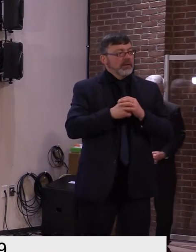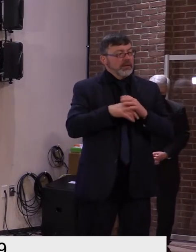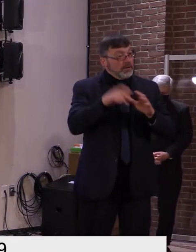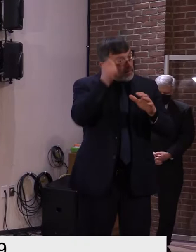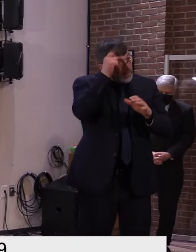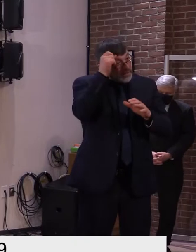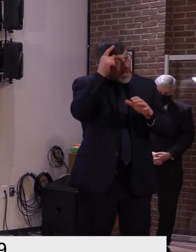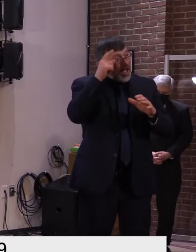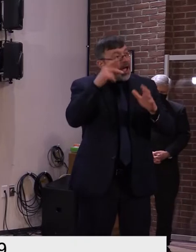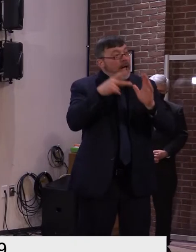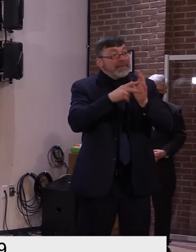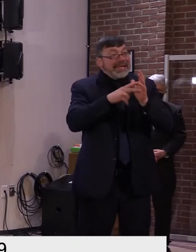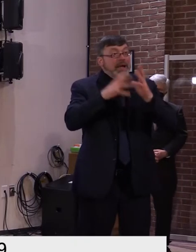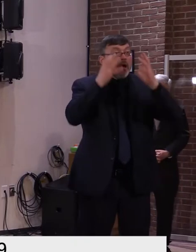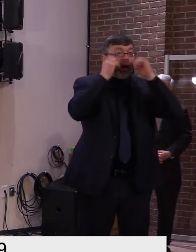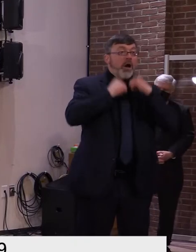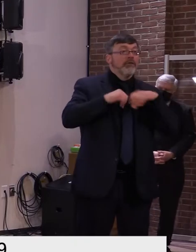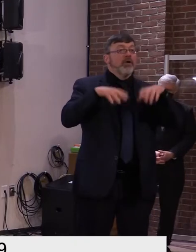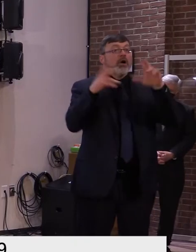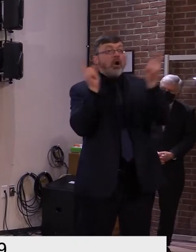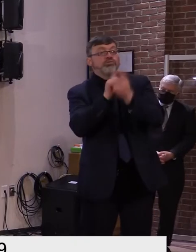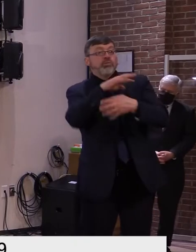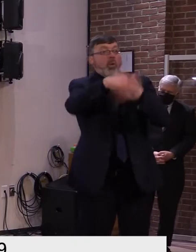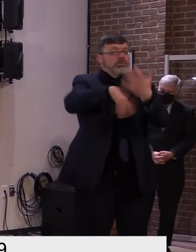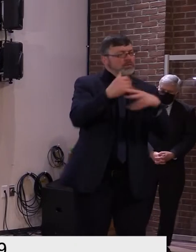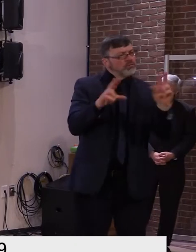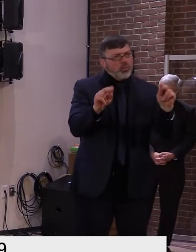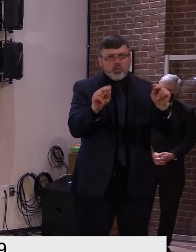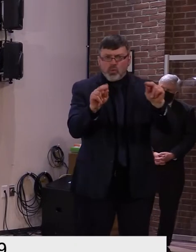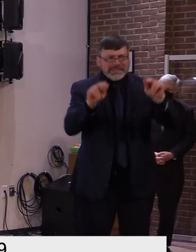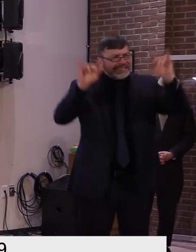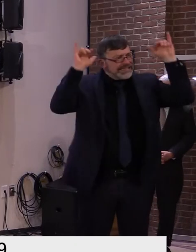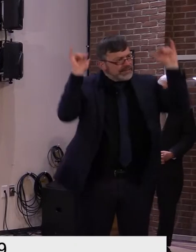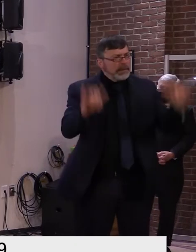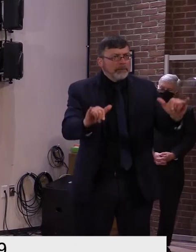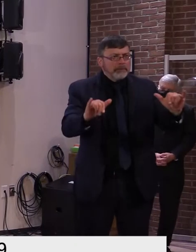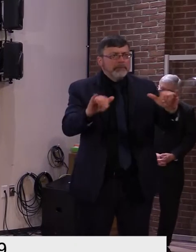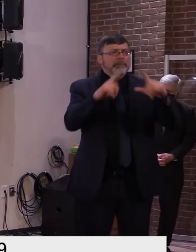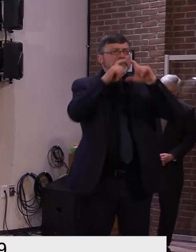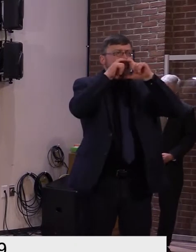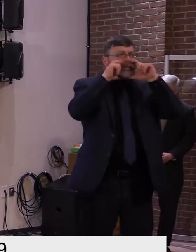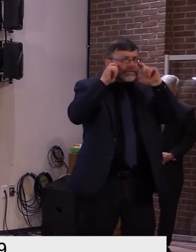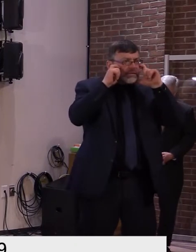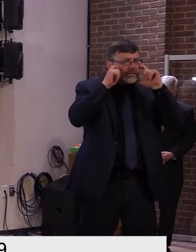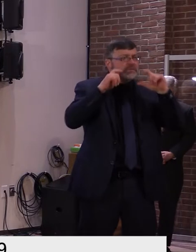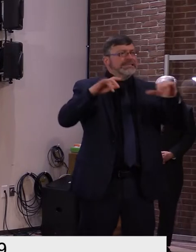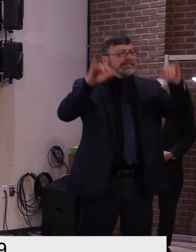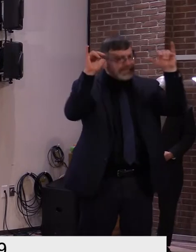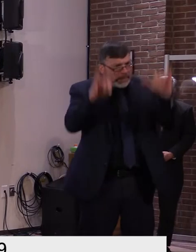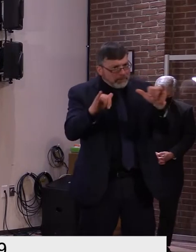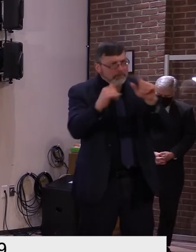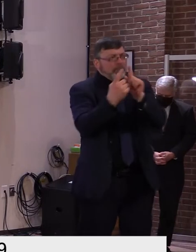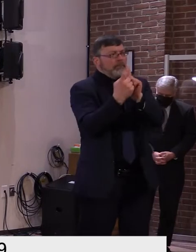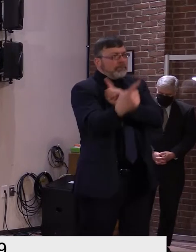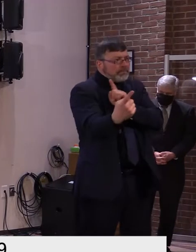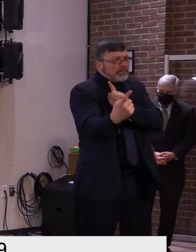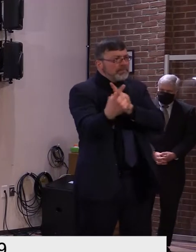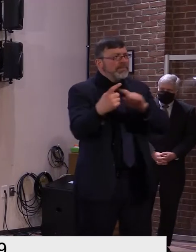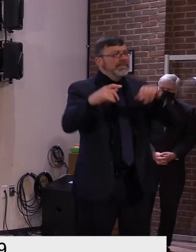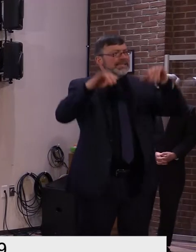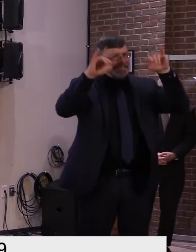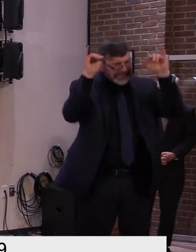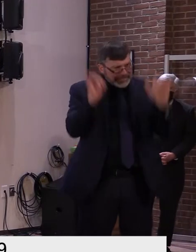crowds, and also getting tested, which is still a really important tool for us here in the state. So with